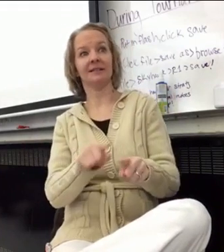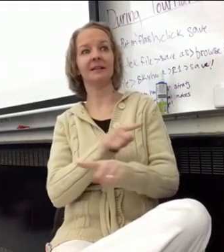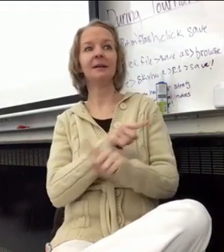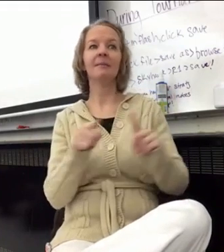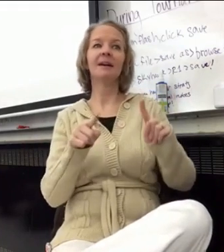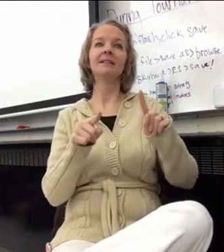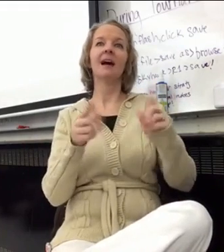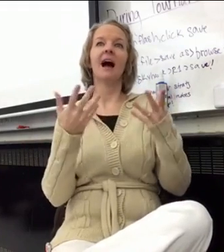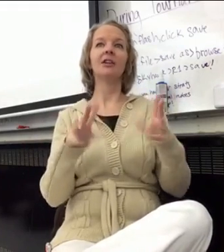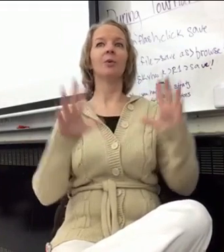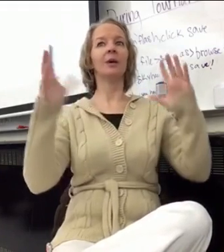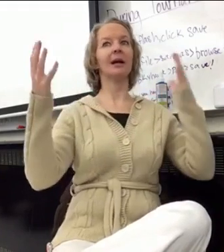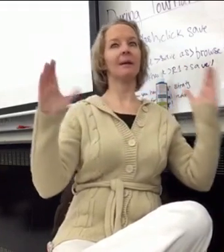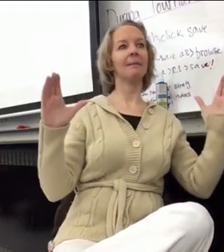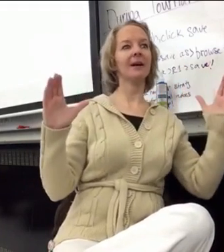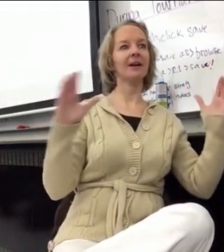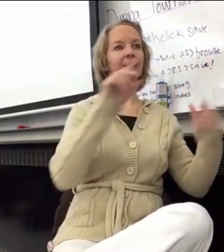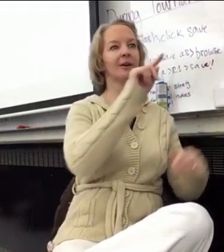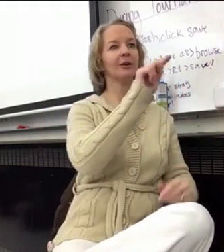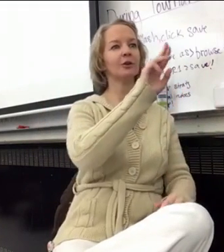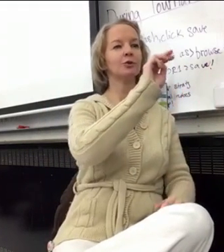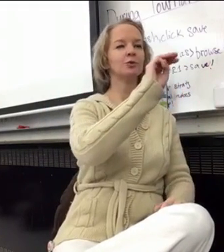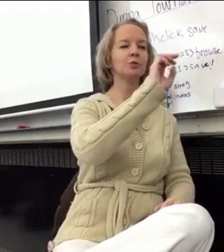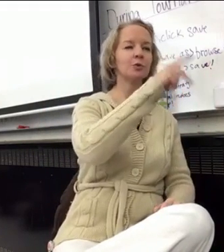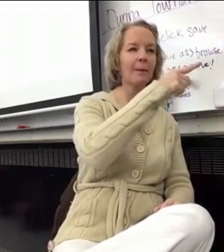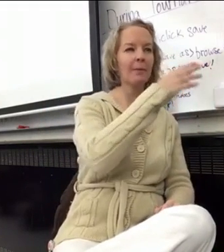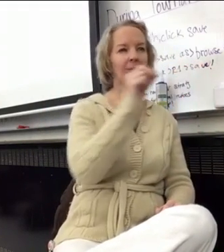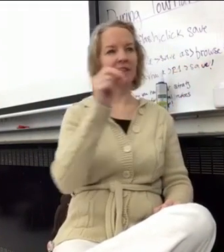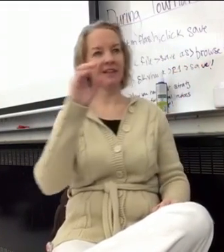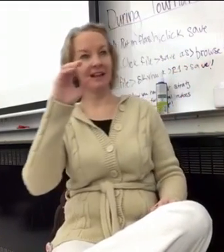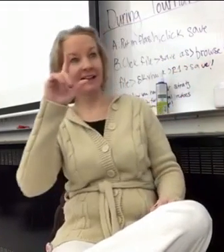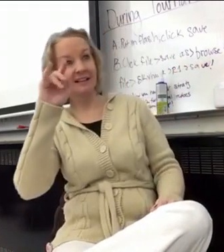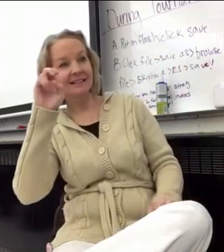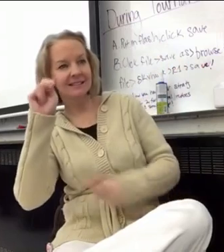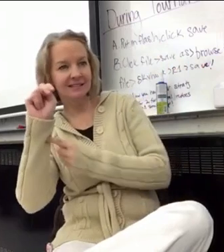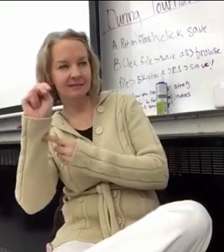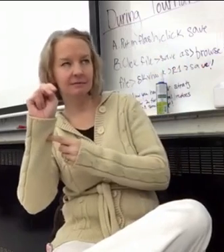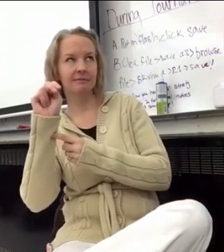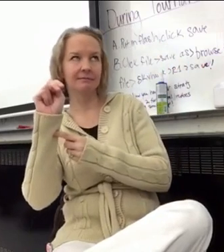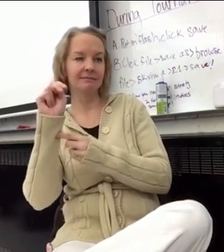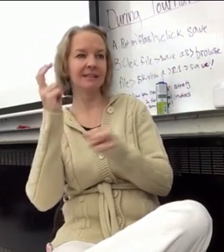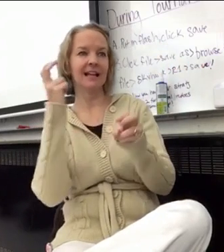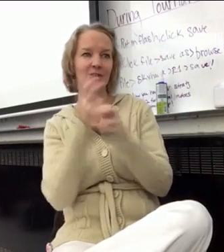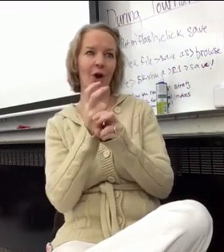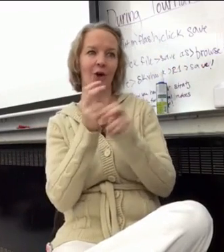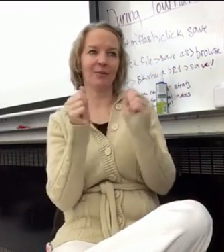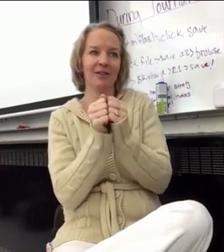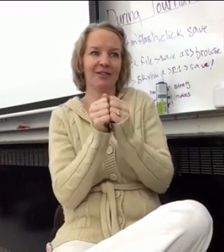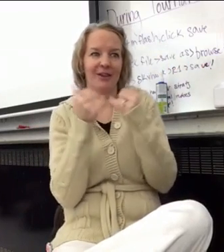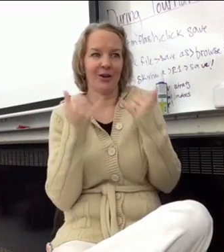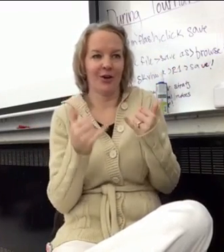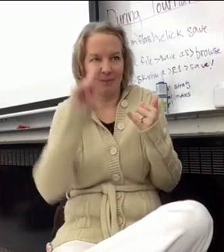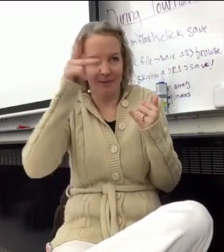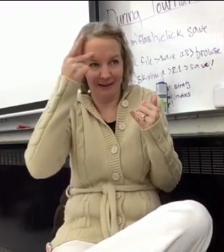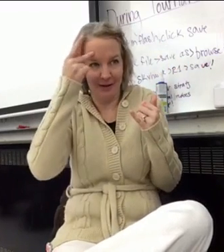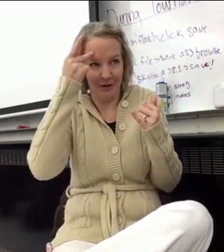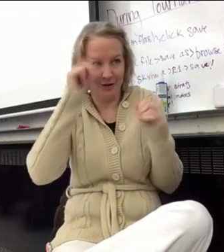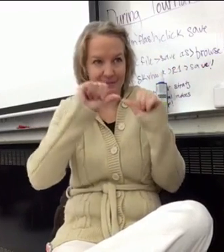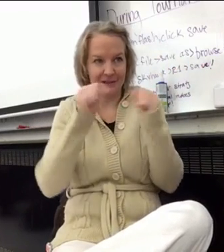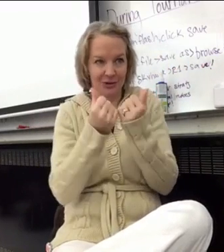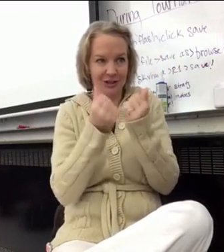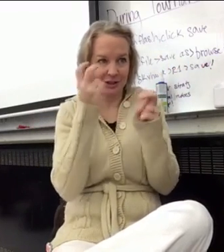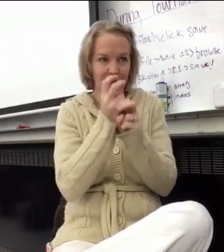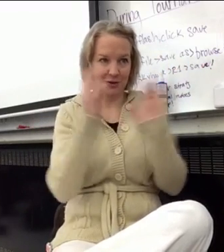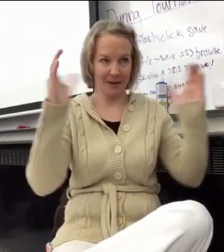don't want to compare the Donald Trump-Hillary Clinton thing because I know that would be really, really hard to do with the current political administration.